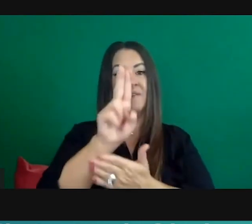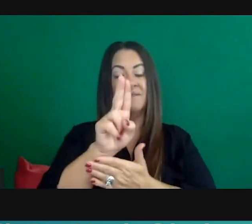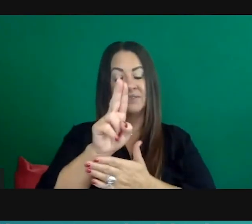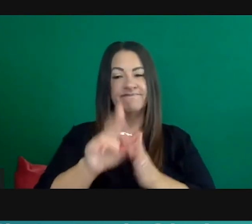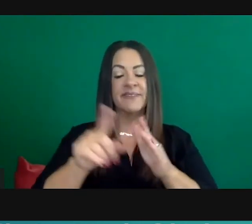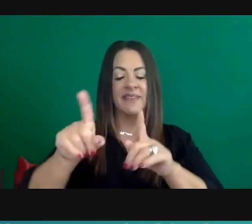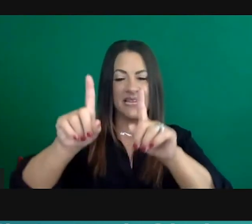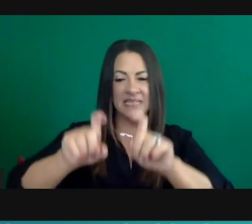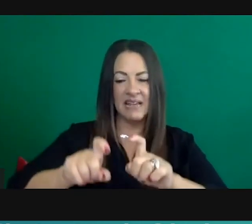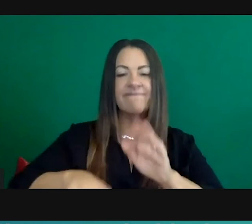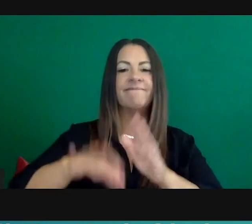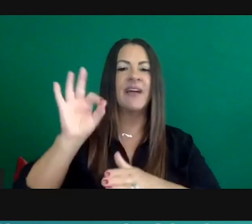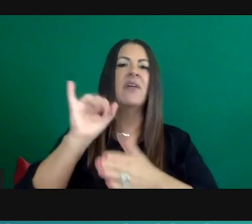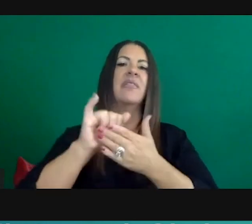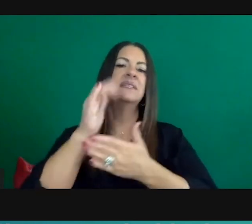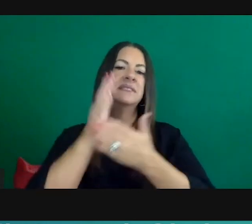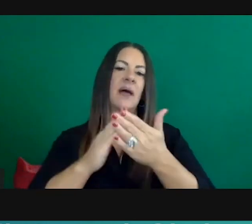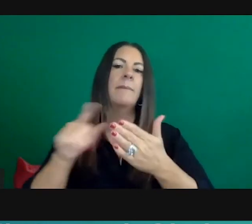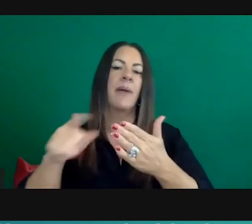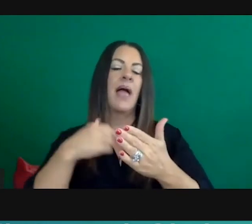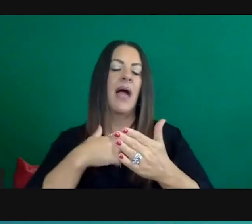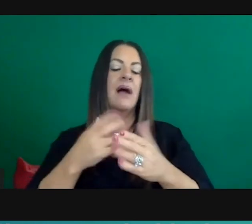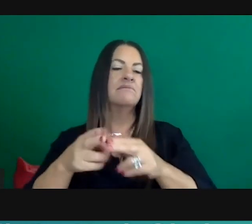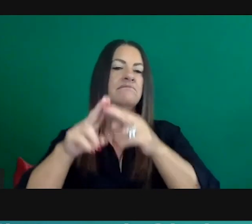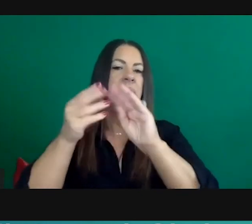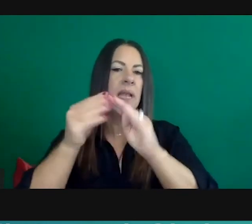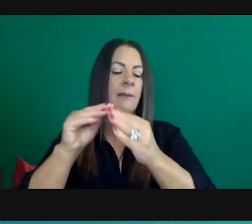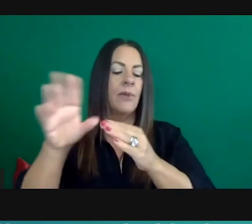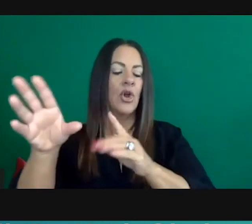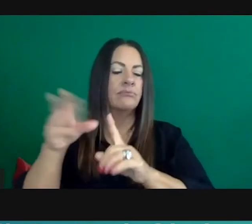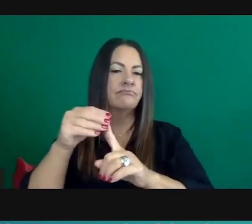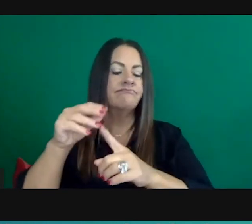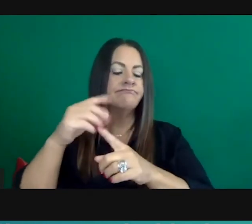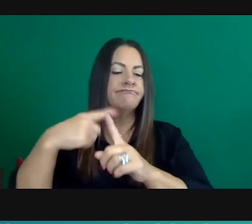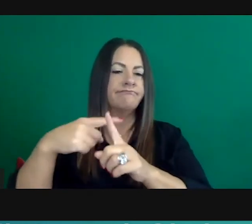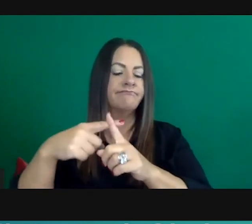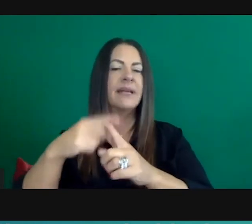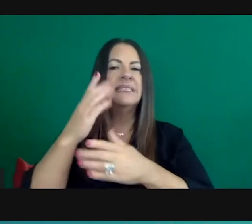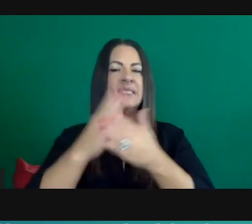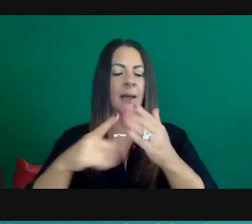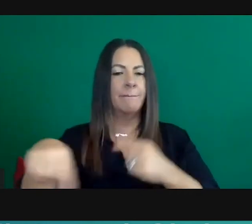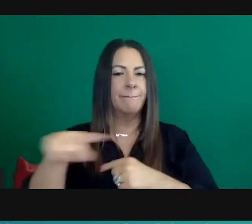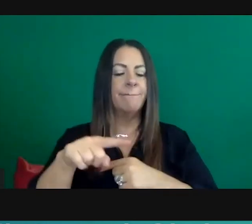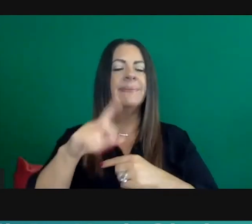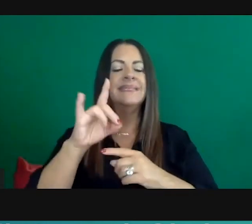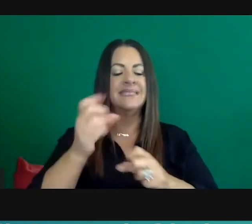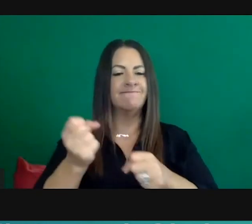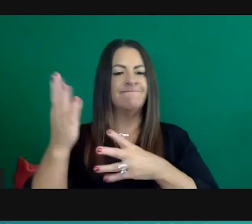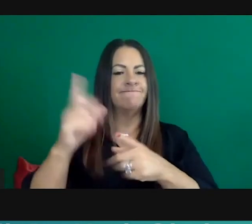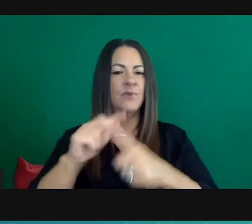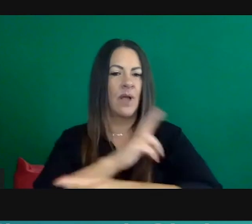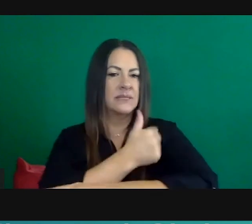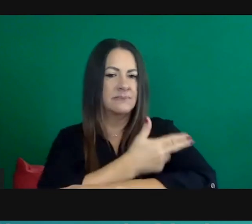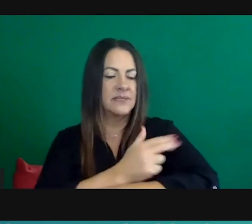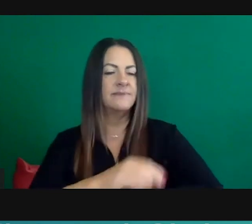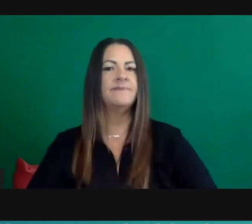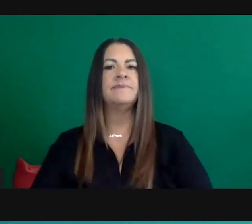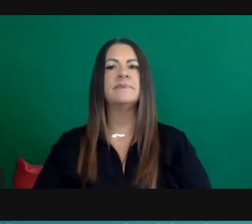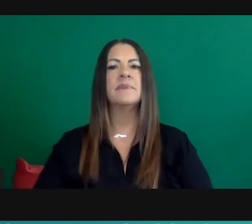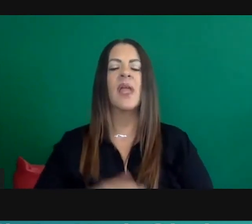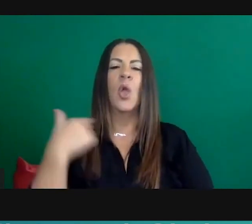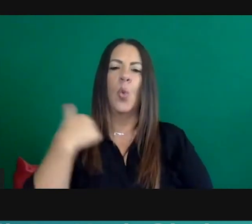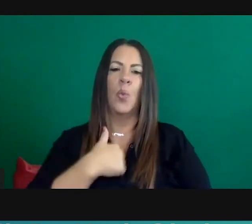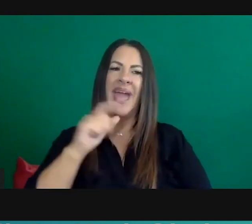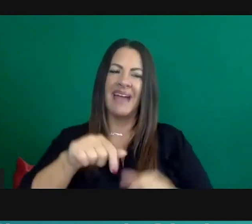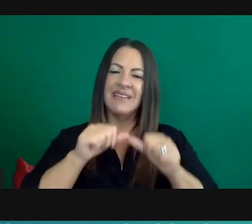few hospitalizations, thank God, but a number of confirmed hospitalizations. So these are going to be ongoing conversations to